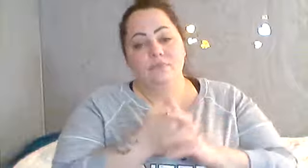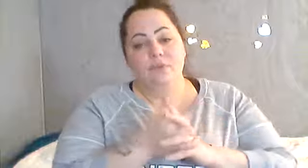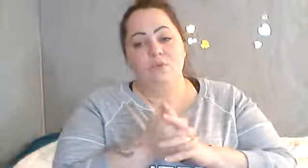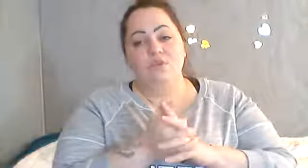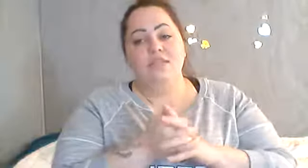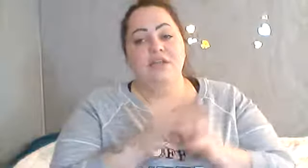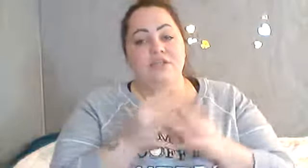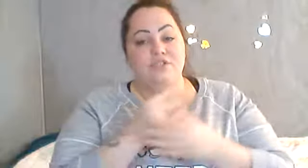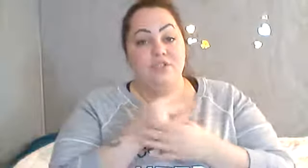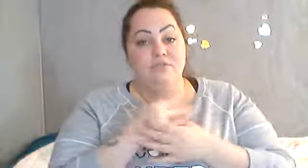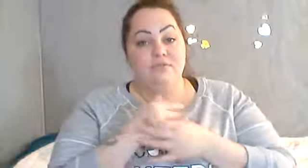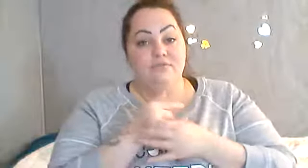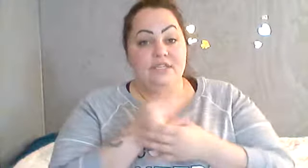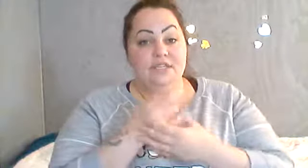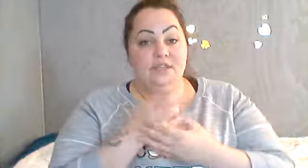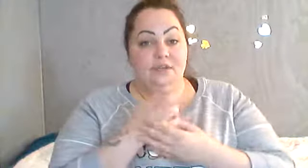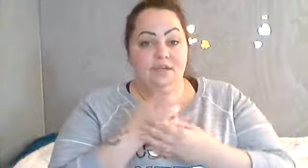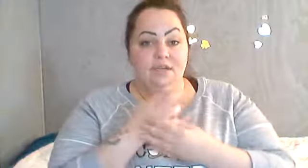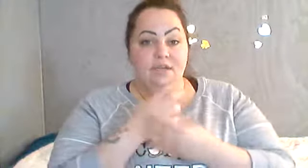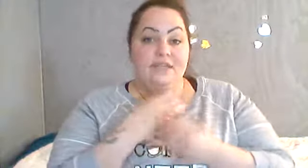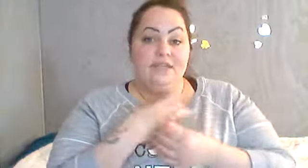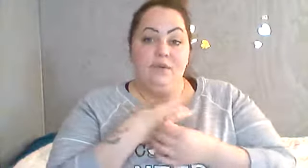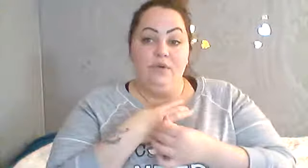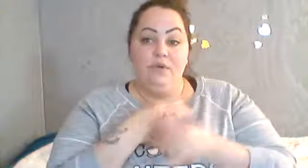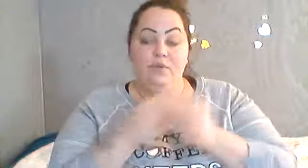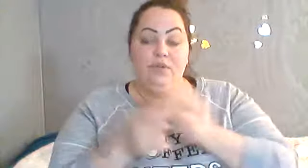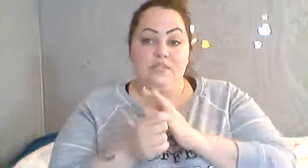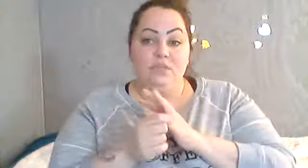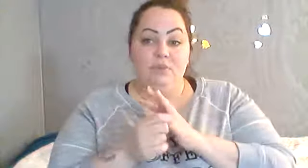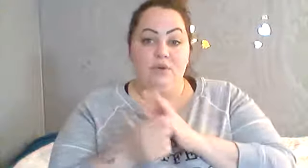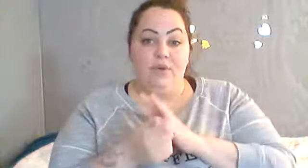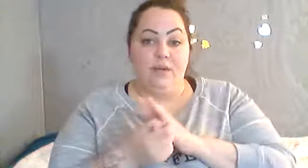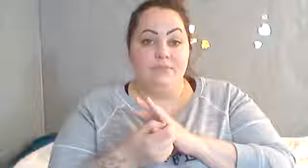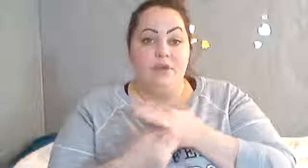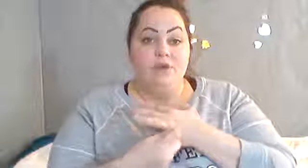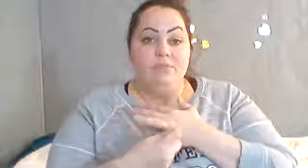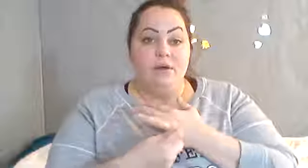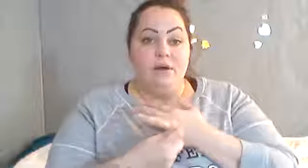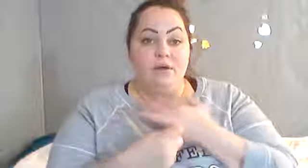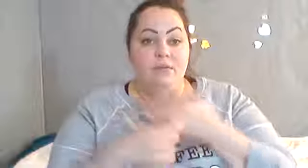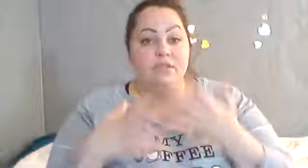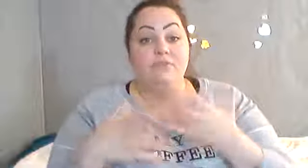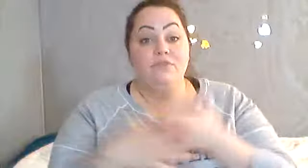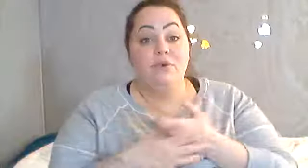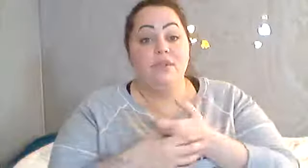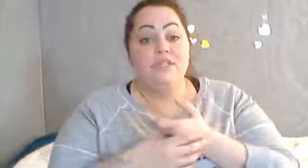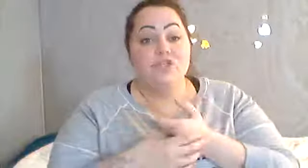we'll see how next year goes. But for this year, that's how we're going to run the rest of the program. So I hope some of you aren't